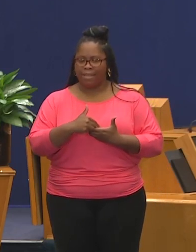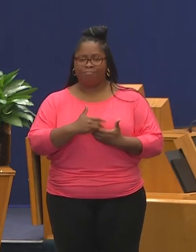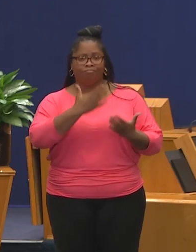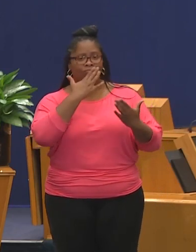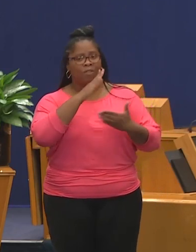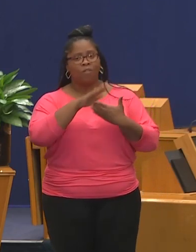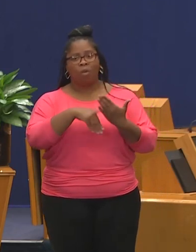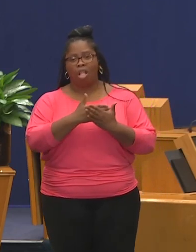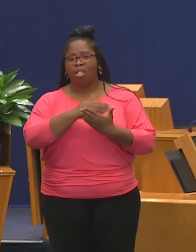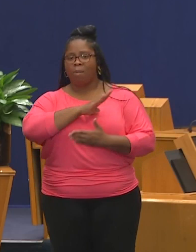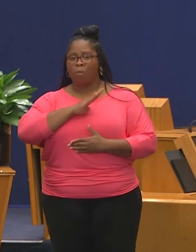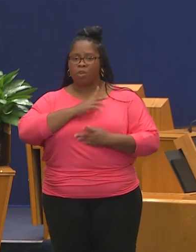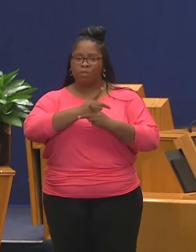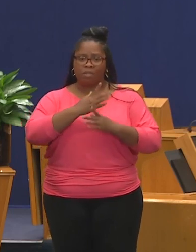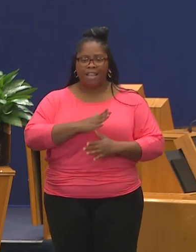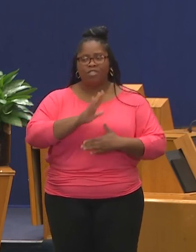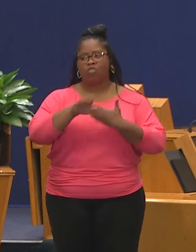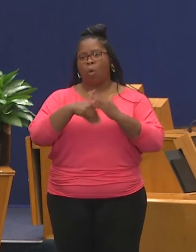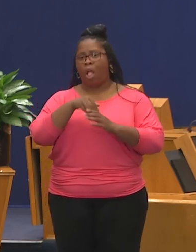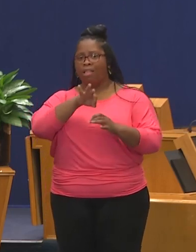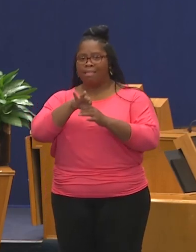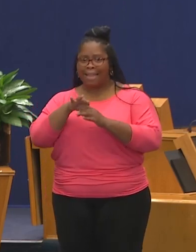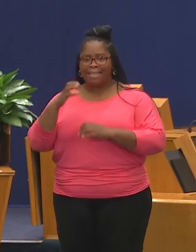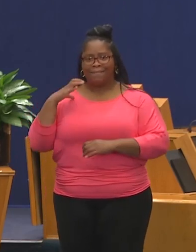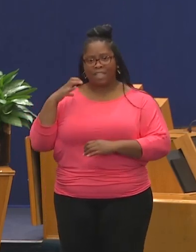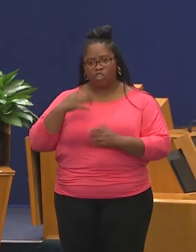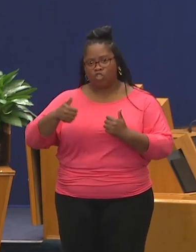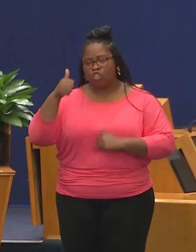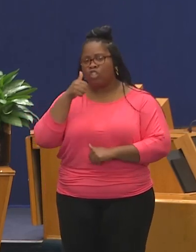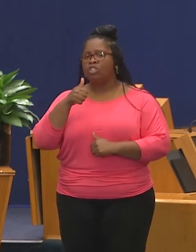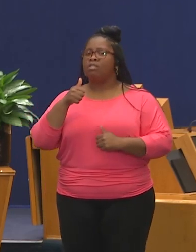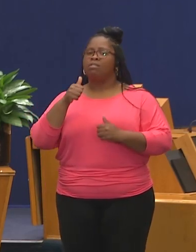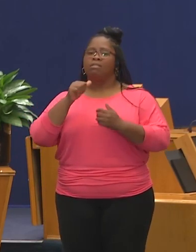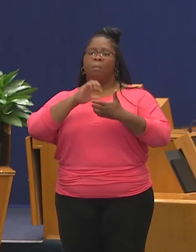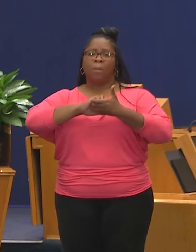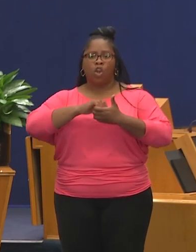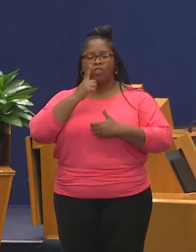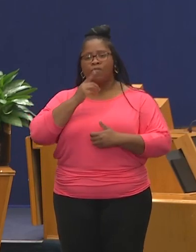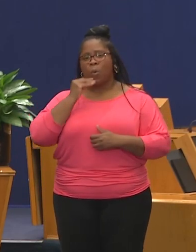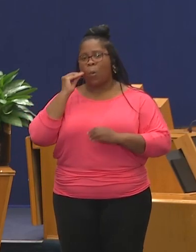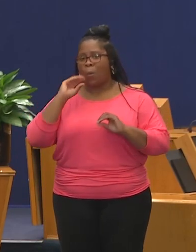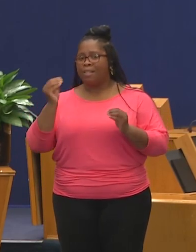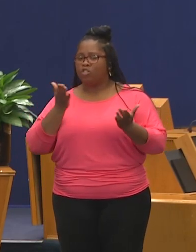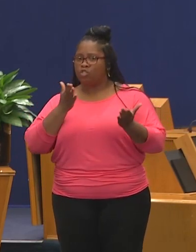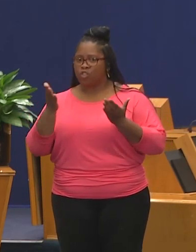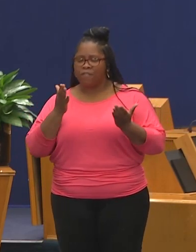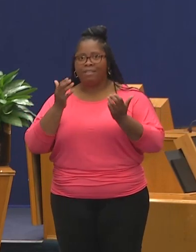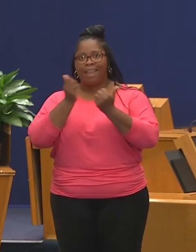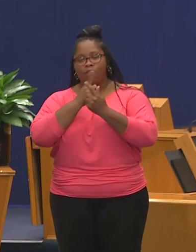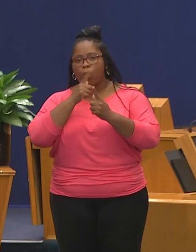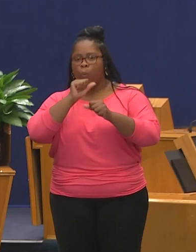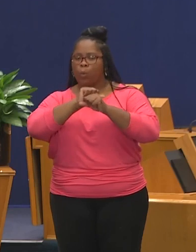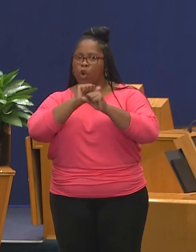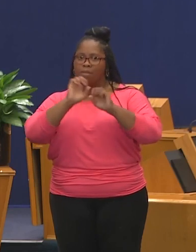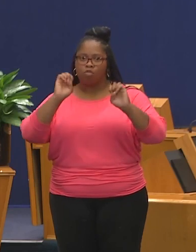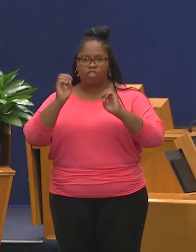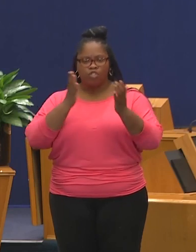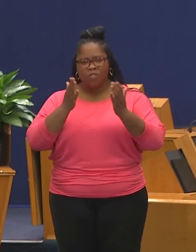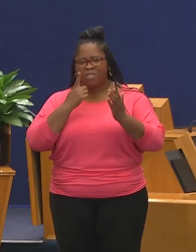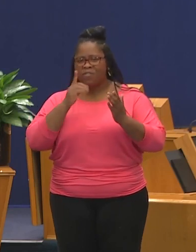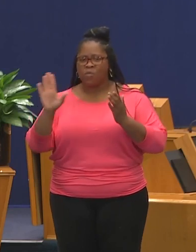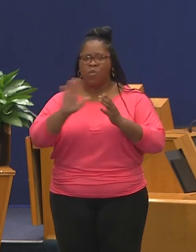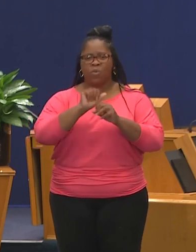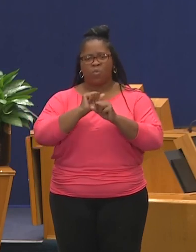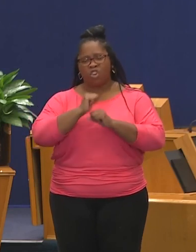the county elected officials, all of our partners in homelessness services and on the healthcare front lines for all the work that you're doing every day and for bringing